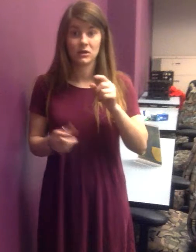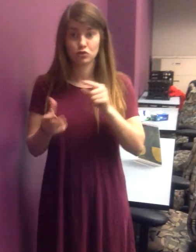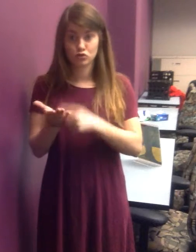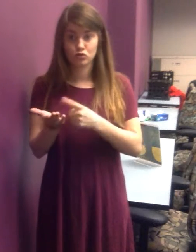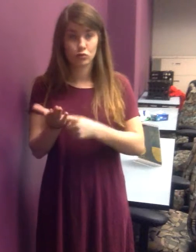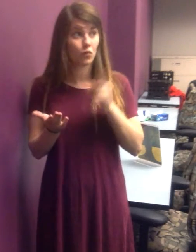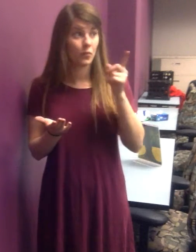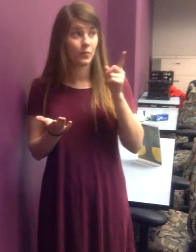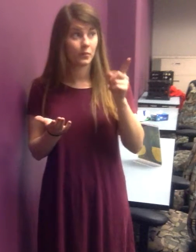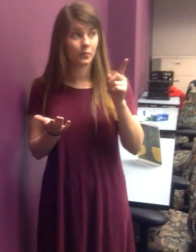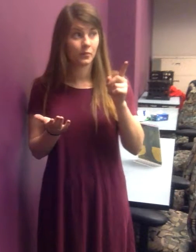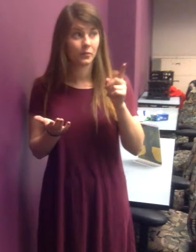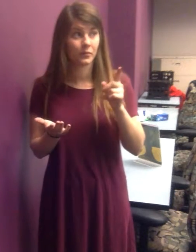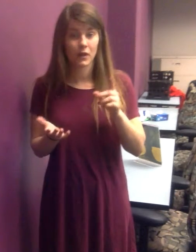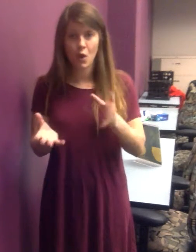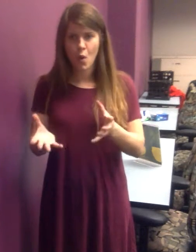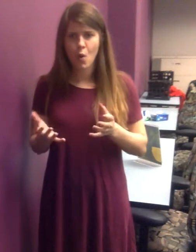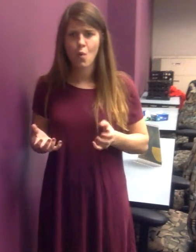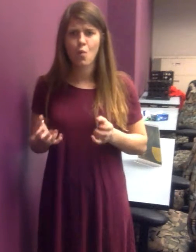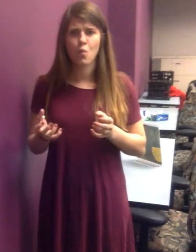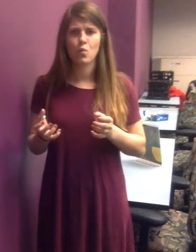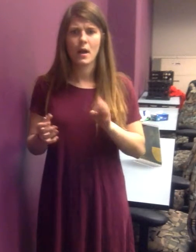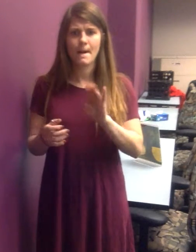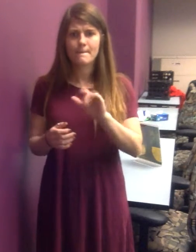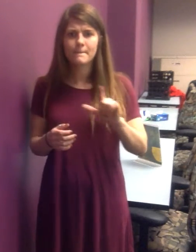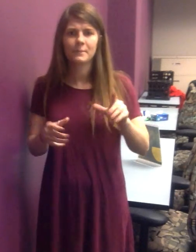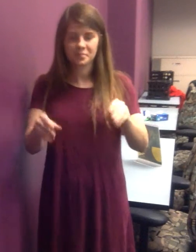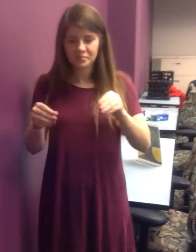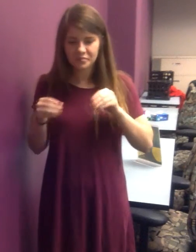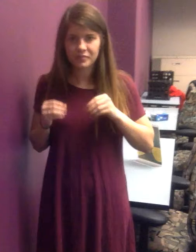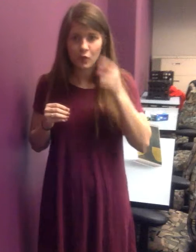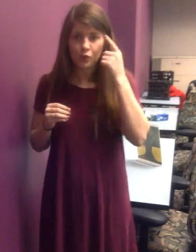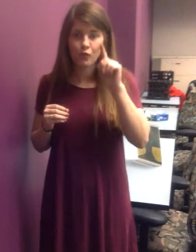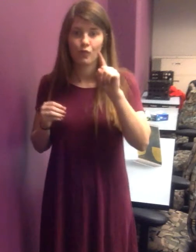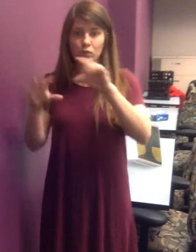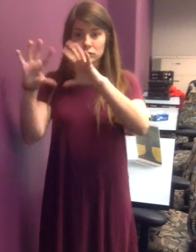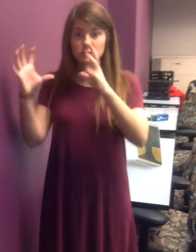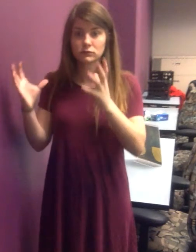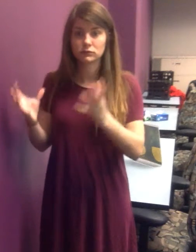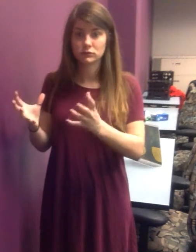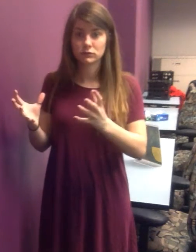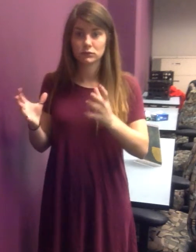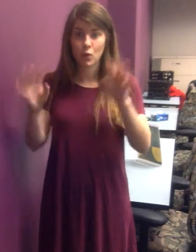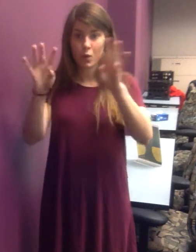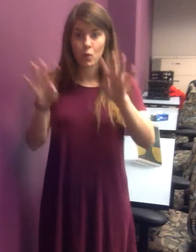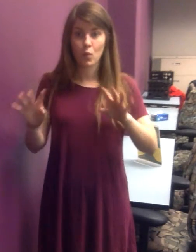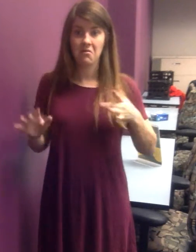cap on carbon. The president backed the so-called cap-and-trade approach, a system of regulations and financial incentives to